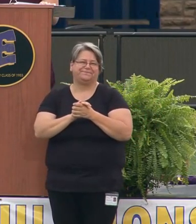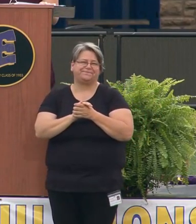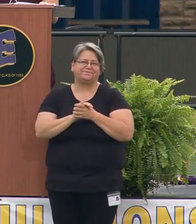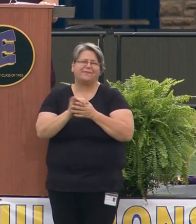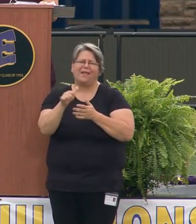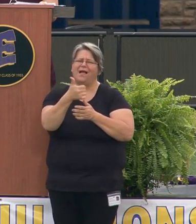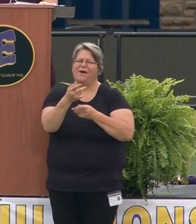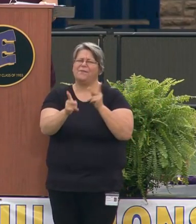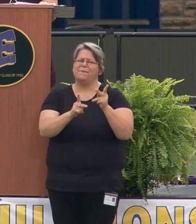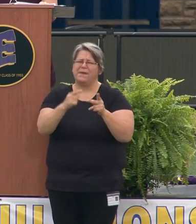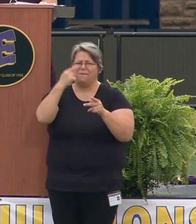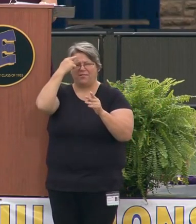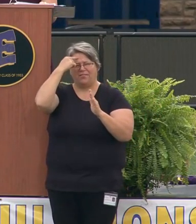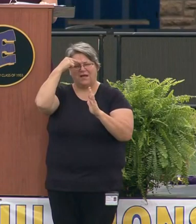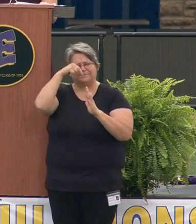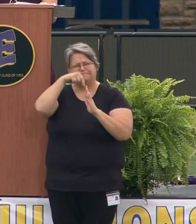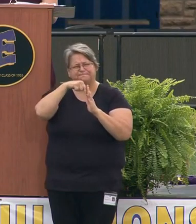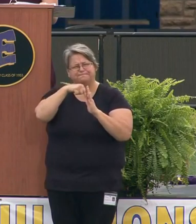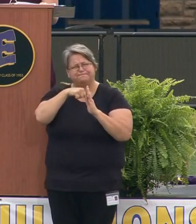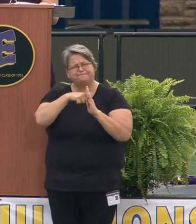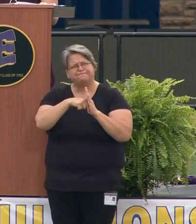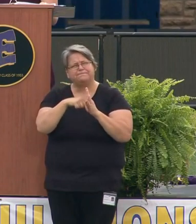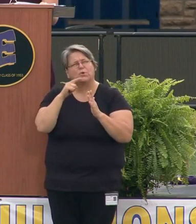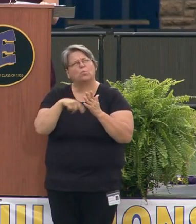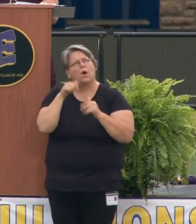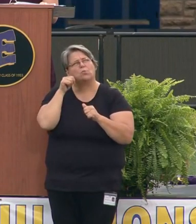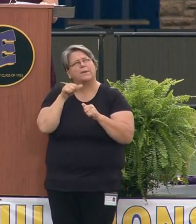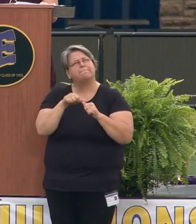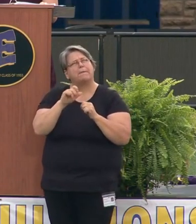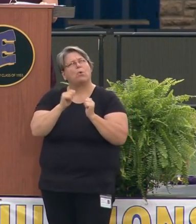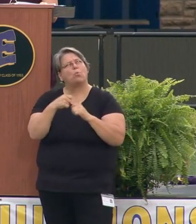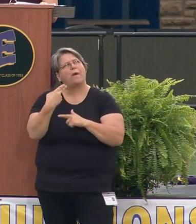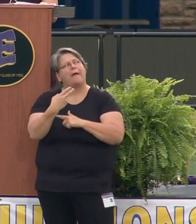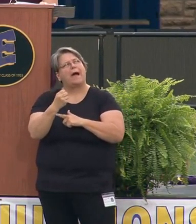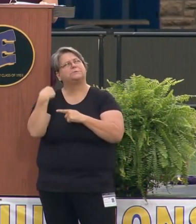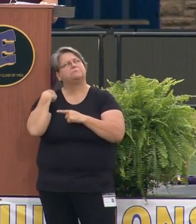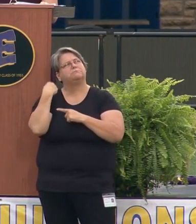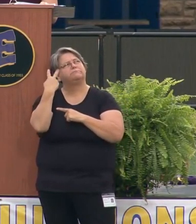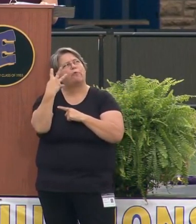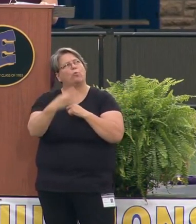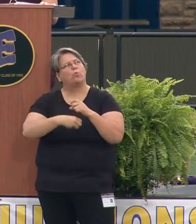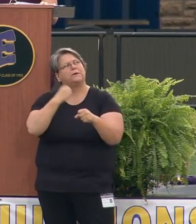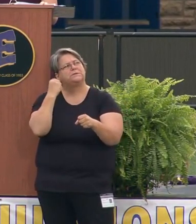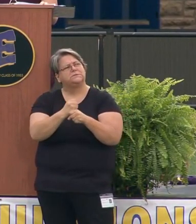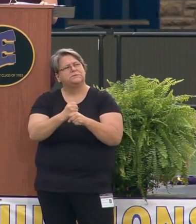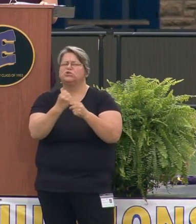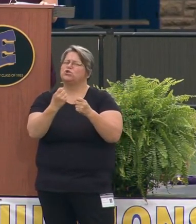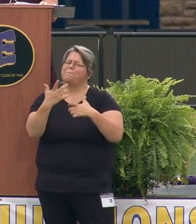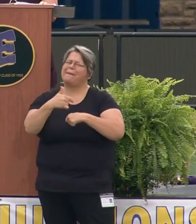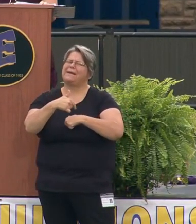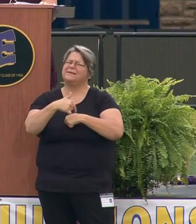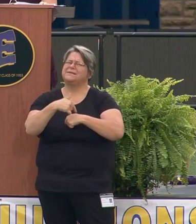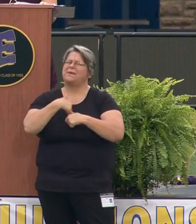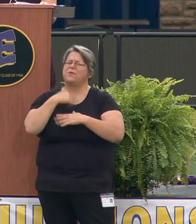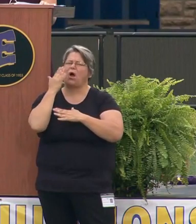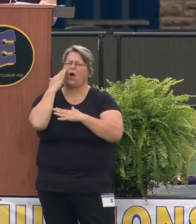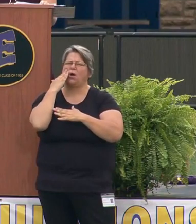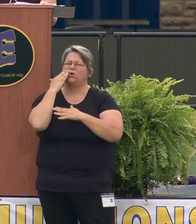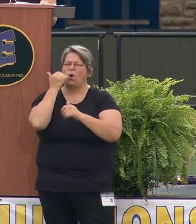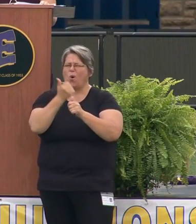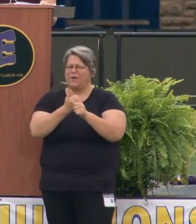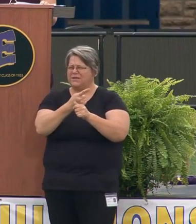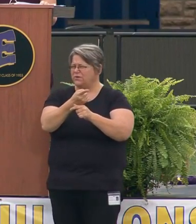Others of you thought deeply about what you'd remember regarding the last 4 years. So many times, I know that each and every